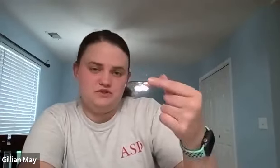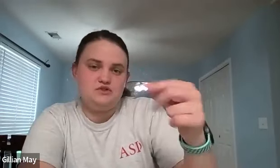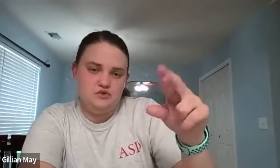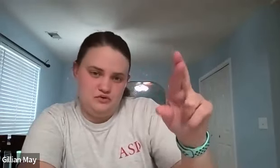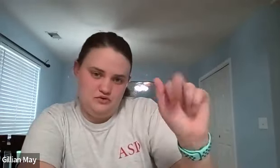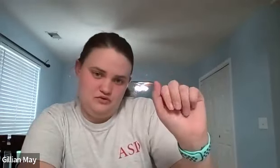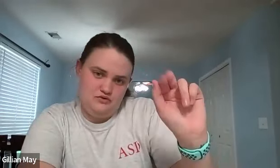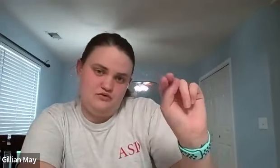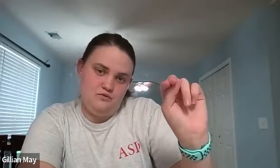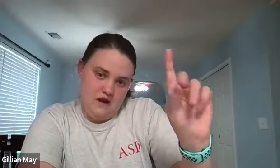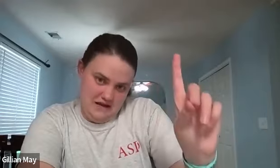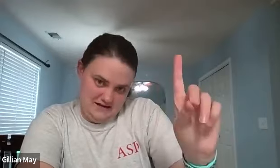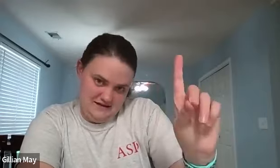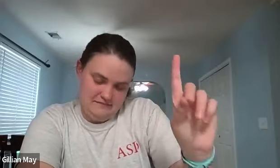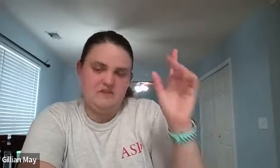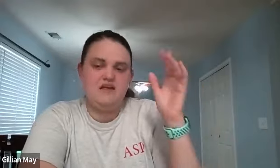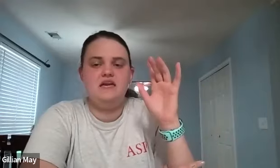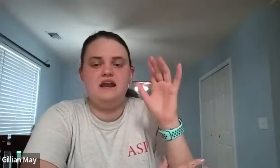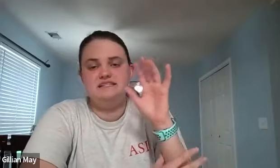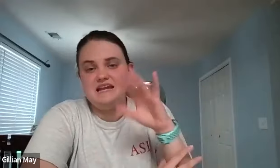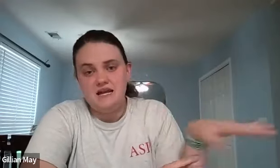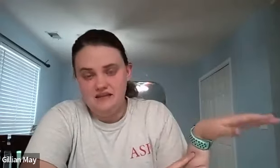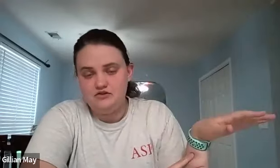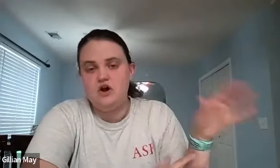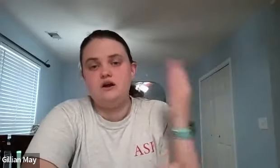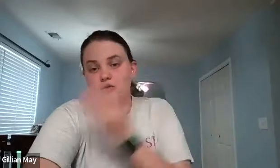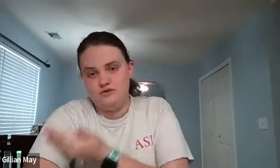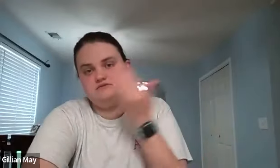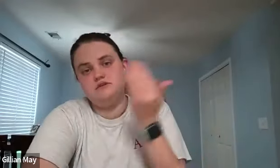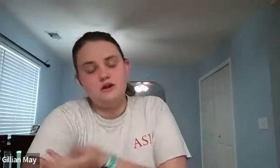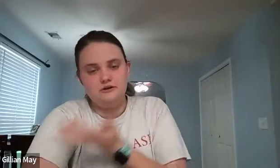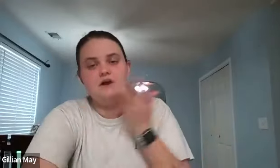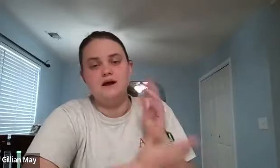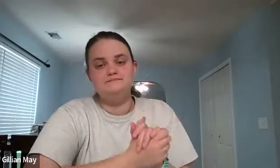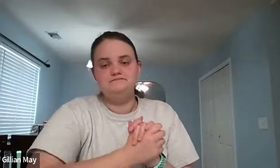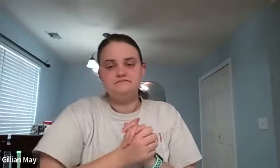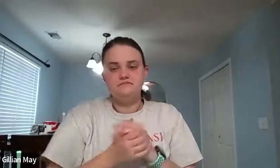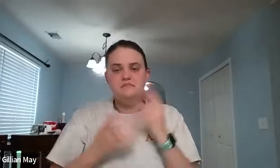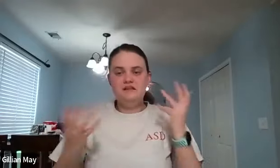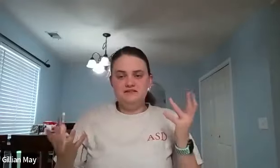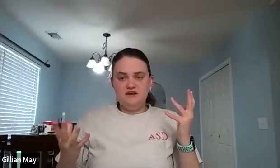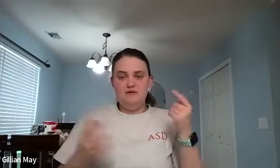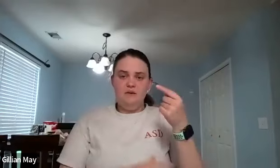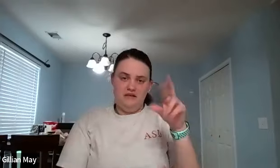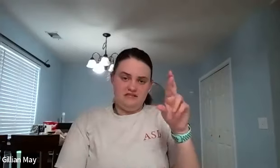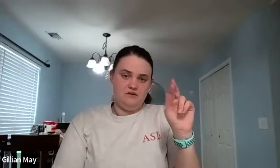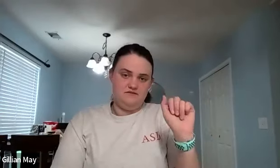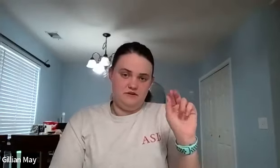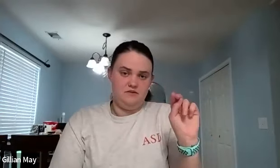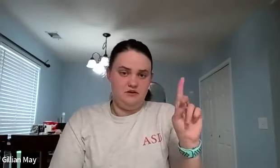was grand. And then I did add either daughter or daughter. But yes, I was finger spelling